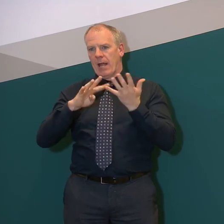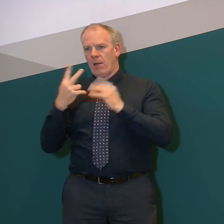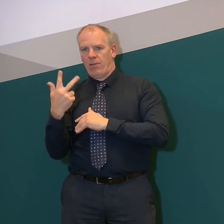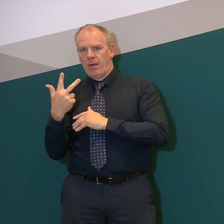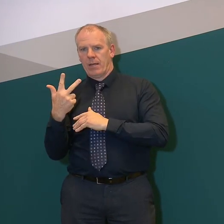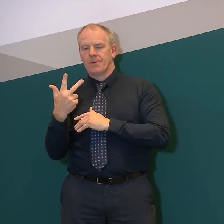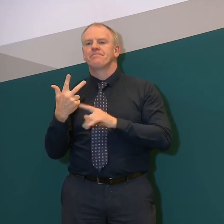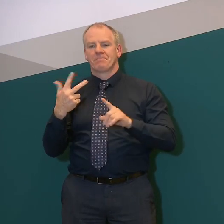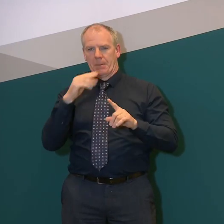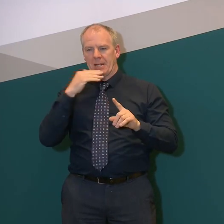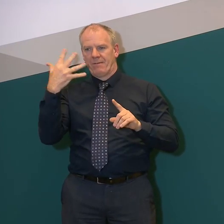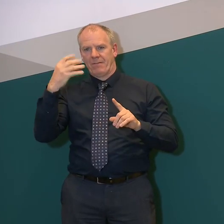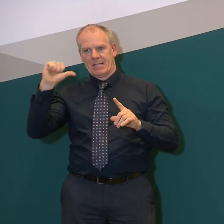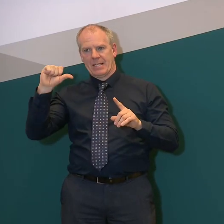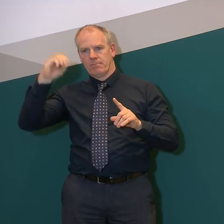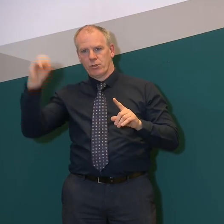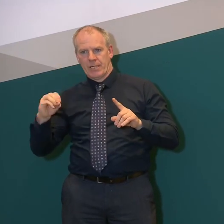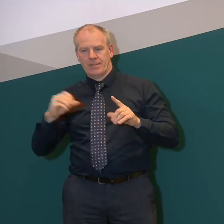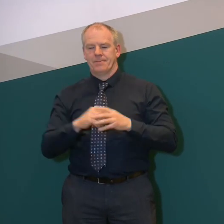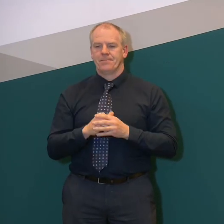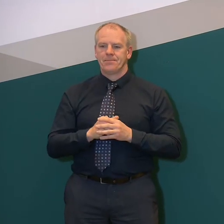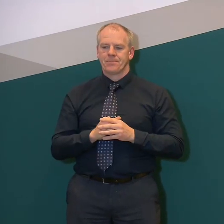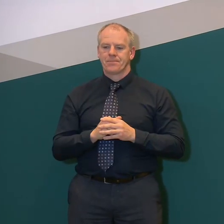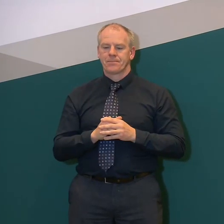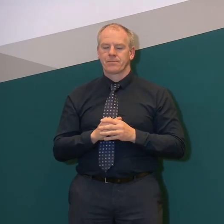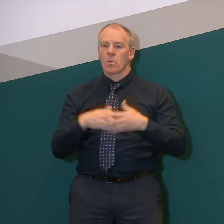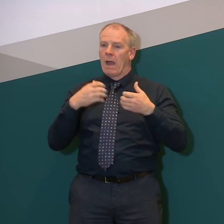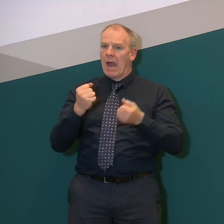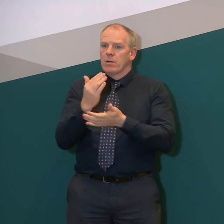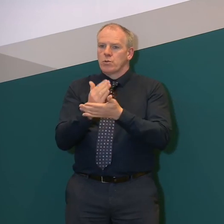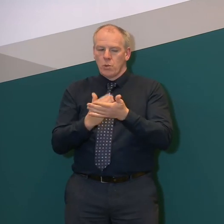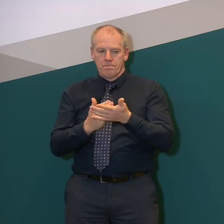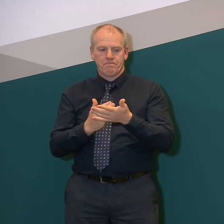1,393, or 56%. And we have some initial